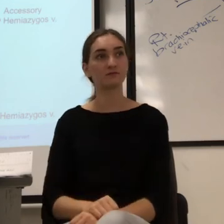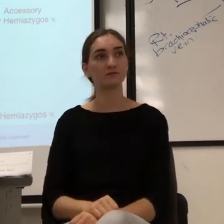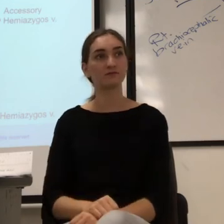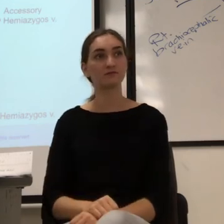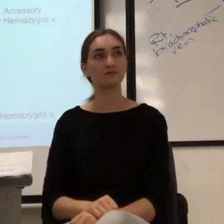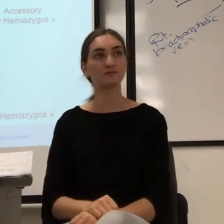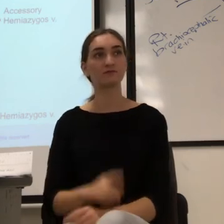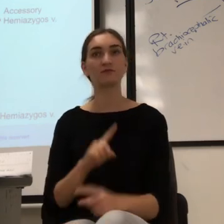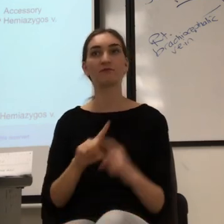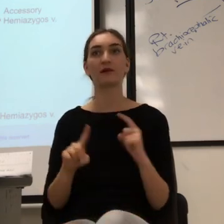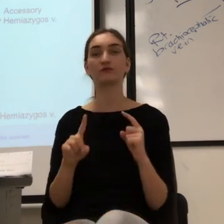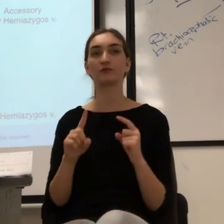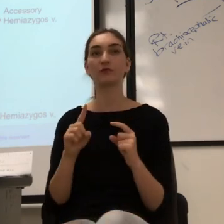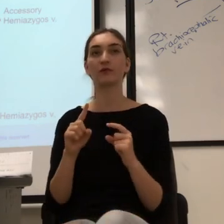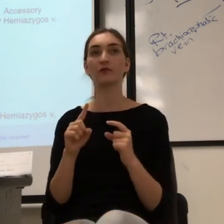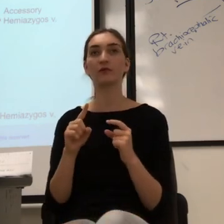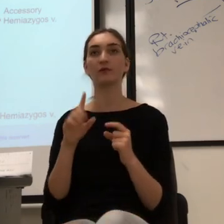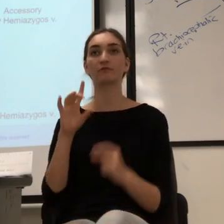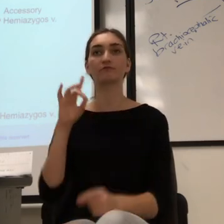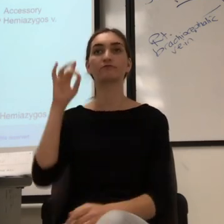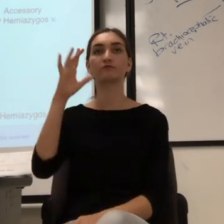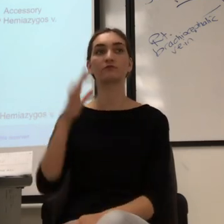Shout it out. What is it?